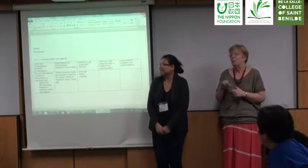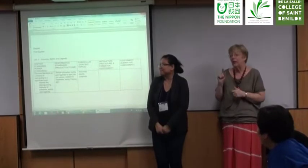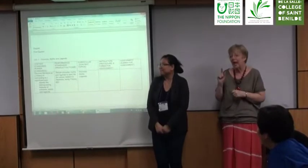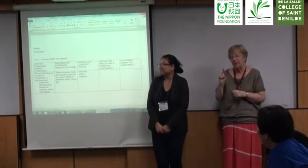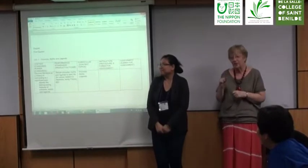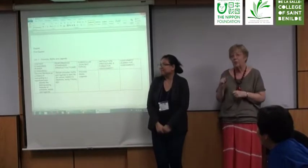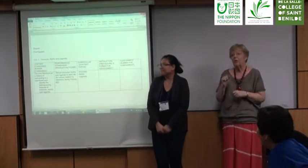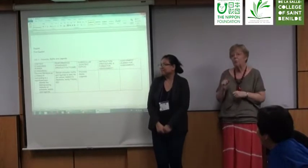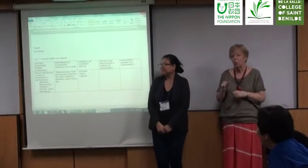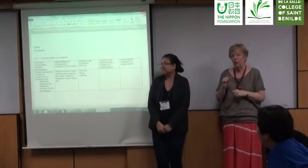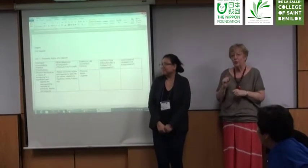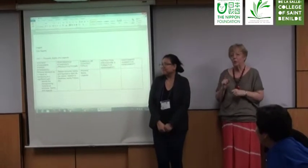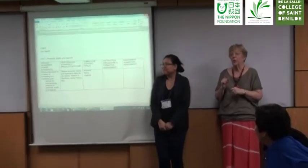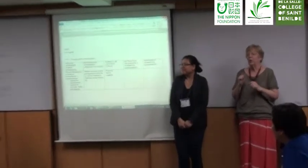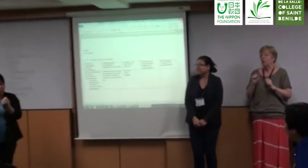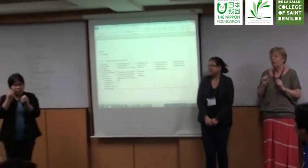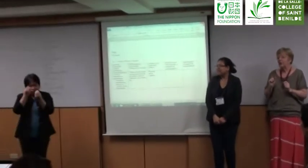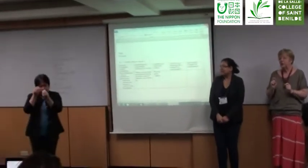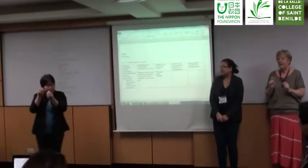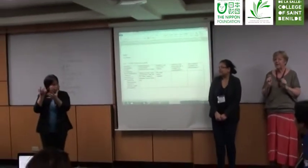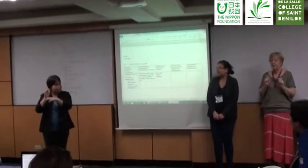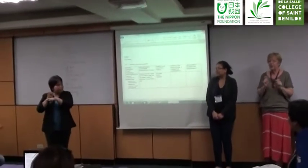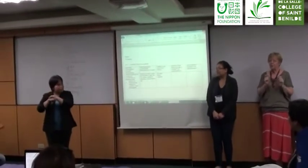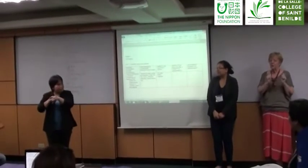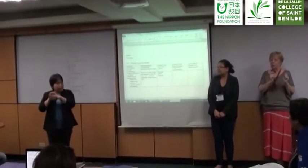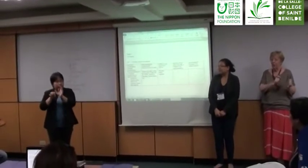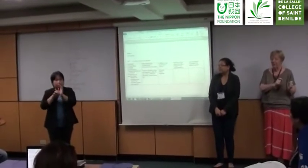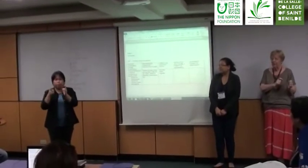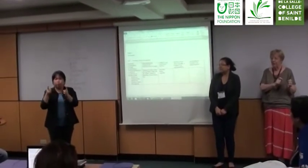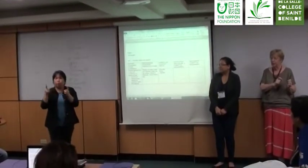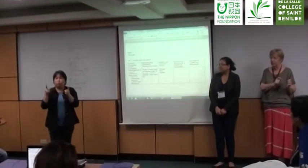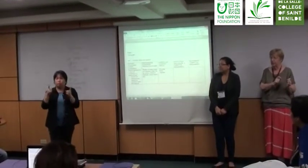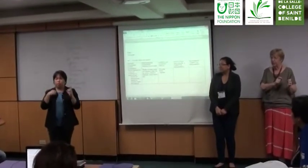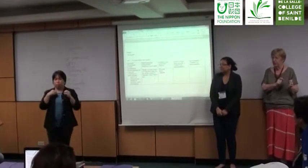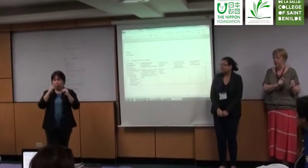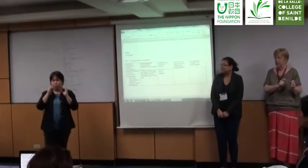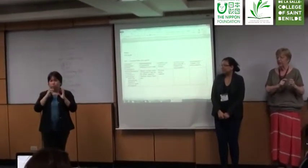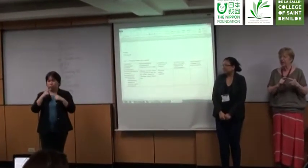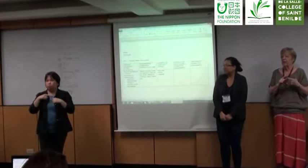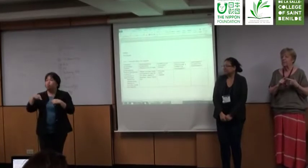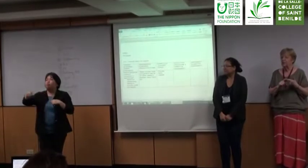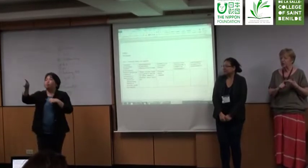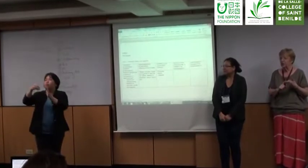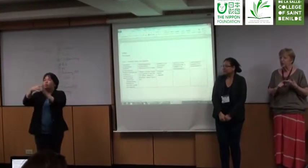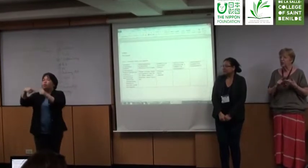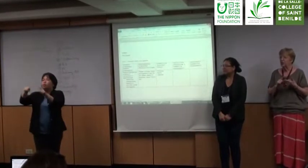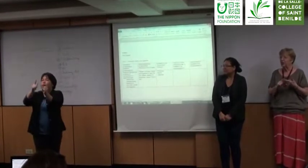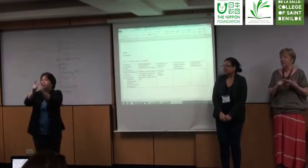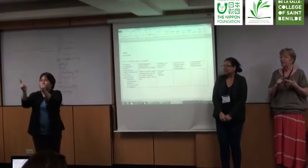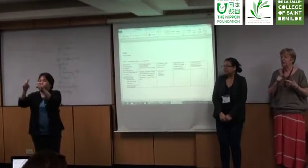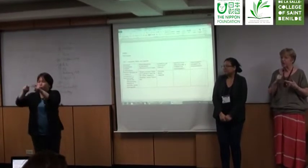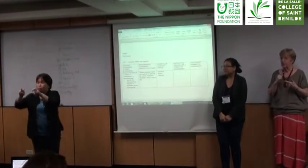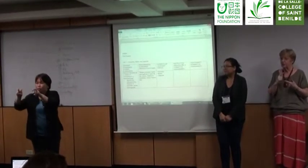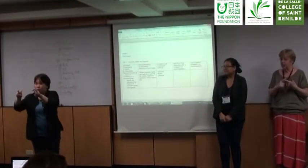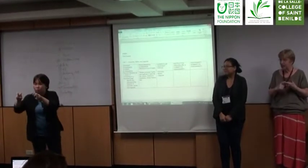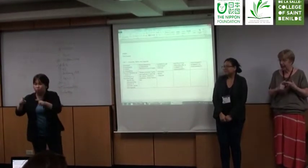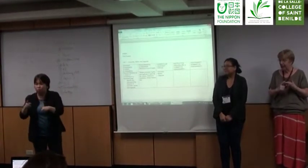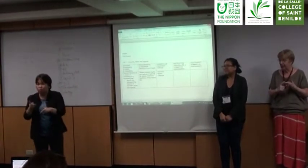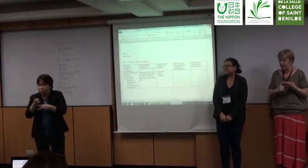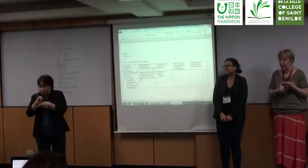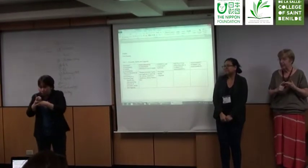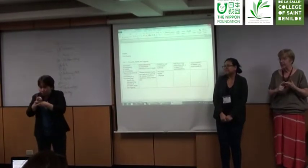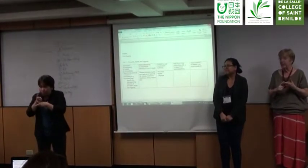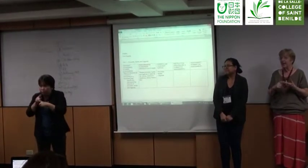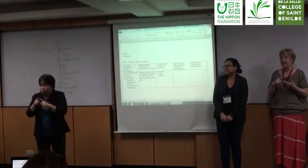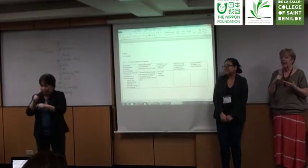And yeah, I just want to warn you, when you send students away to do research, be sure that you give them a strict